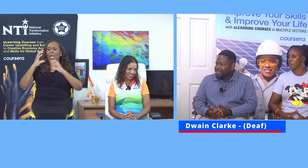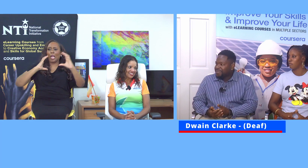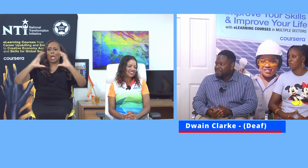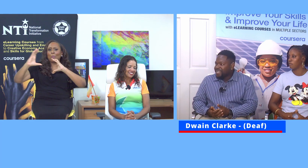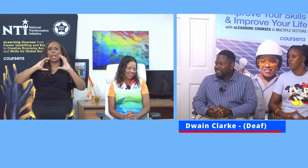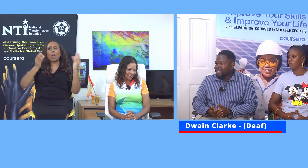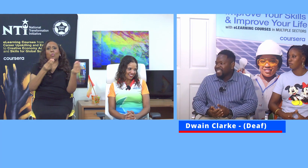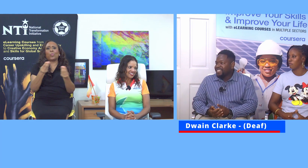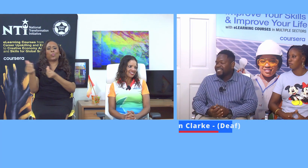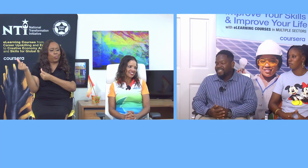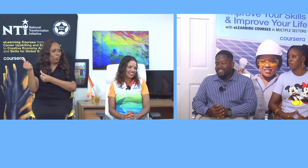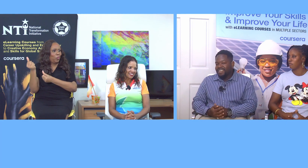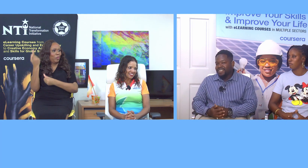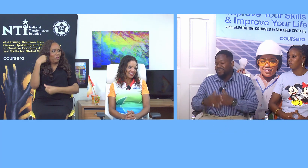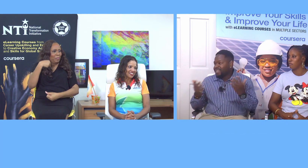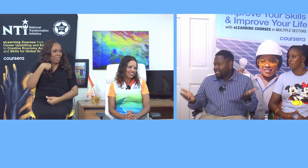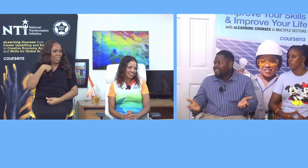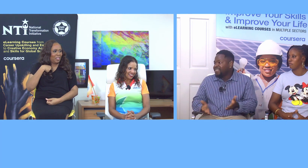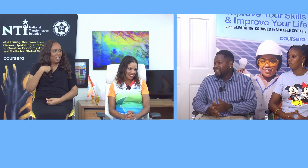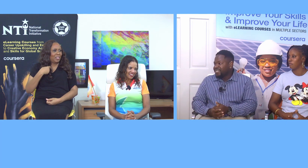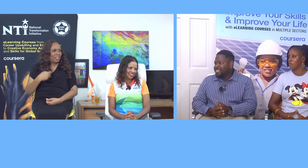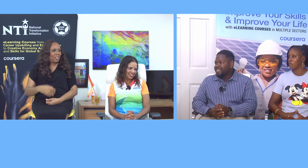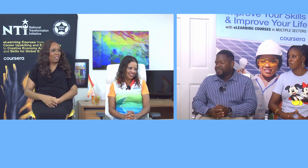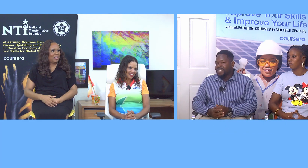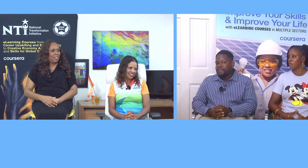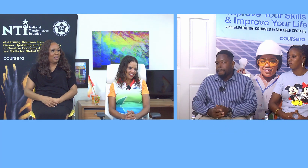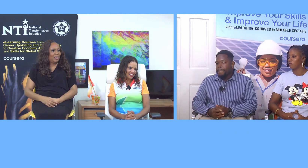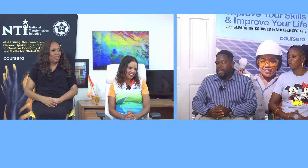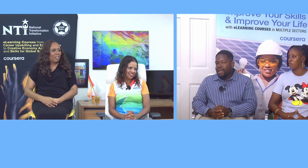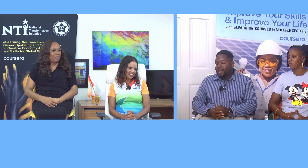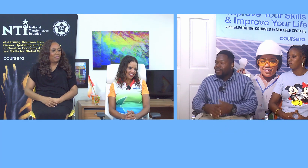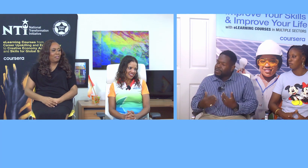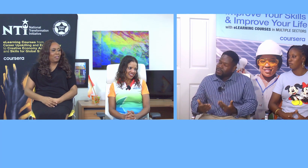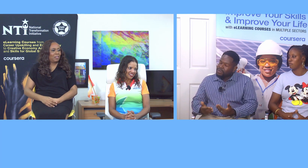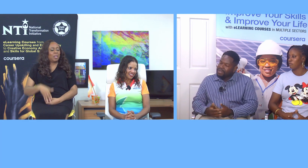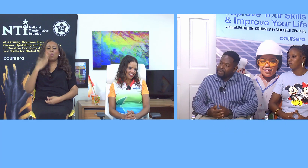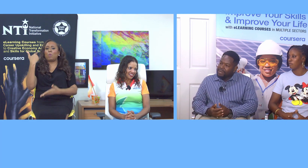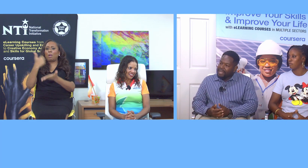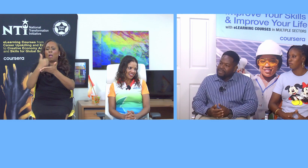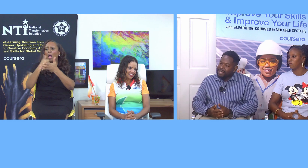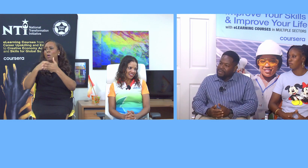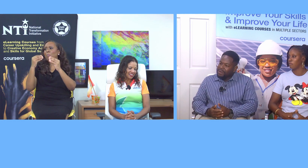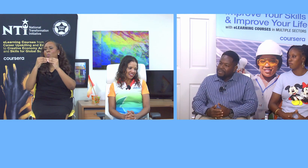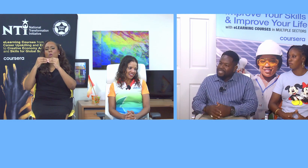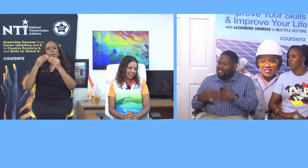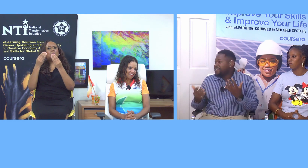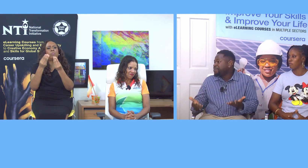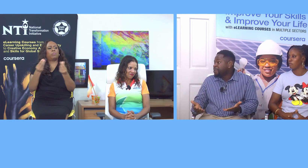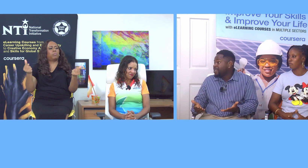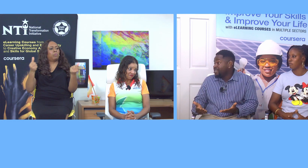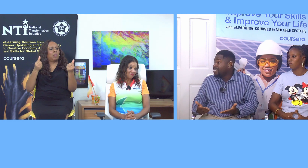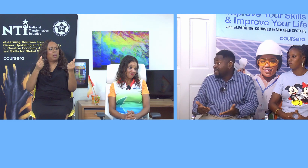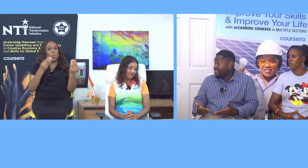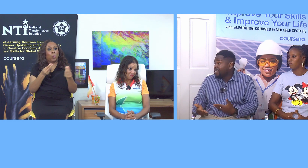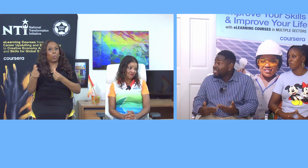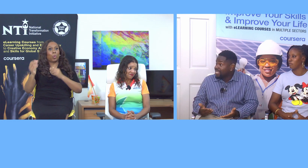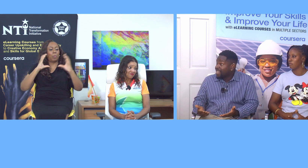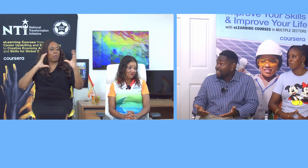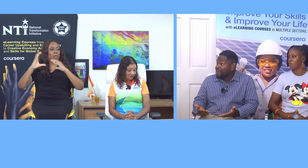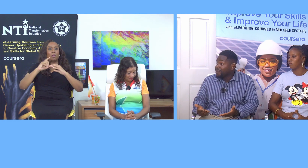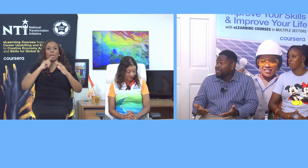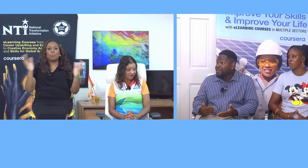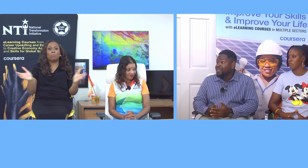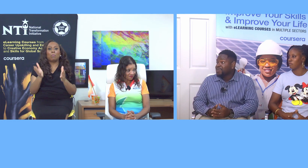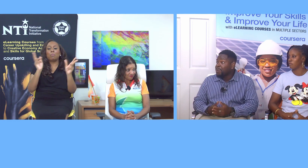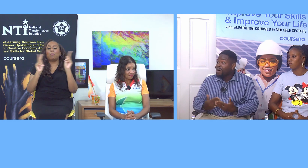easier for me, right? As well as all the rest as well. I also would like to encourage the general public to learn